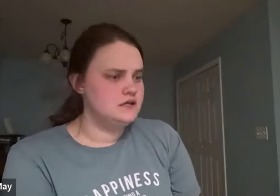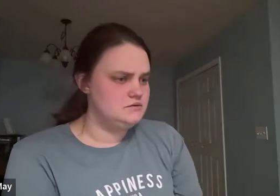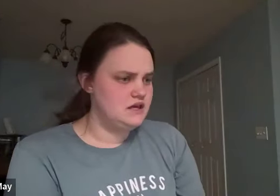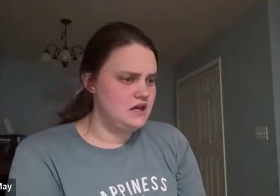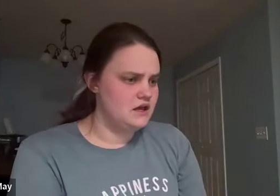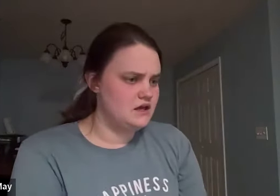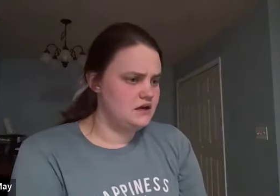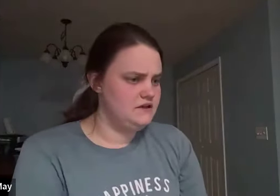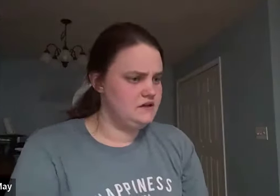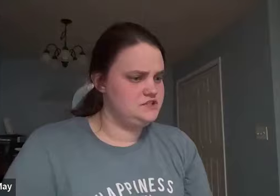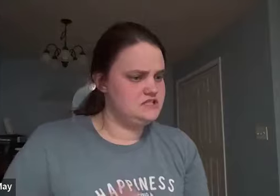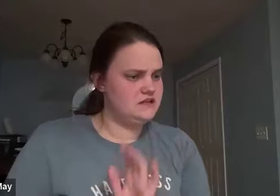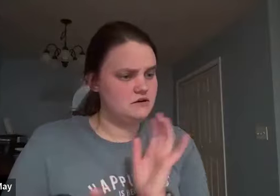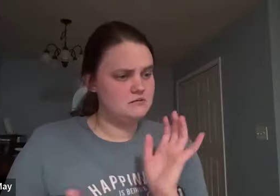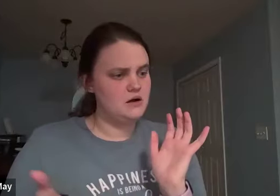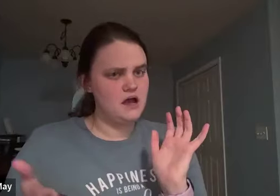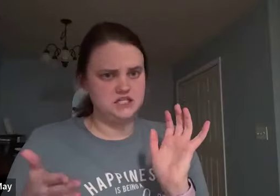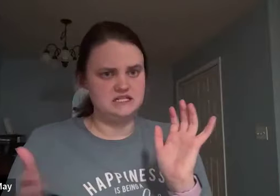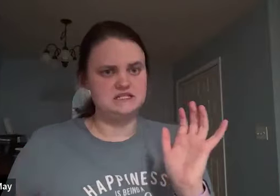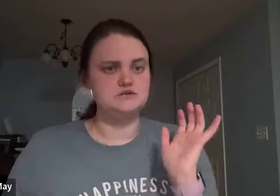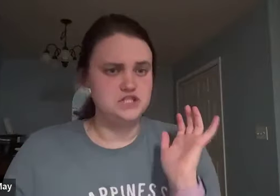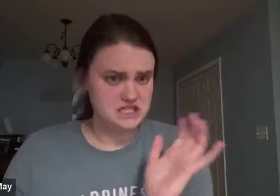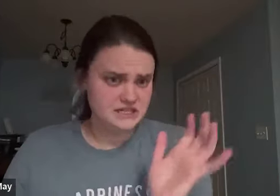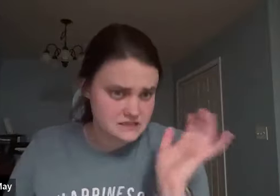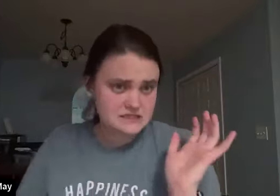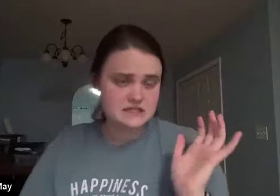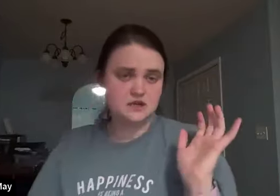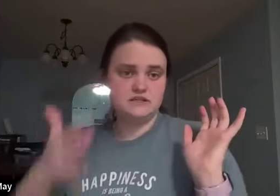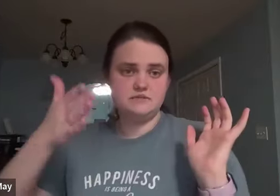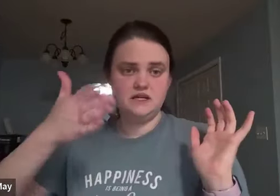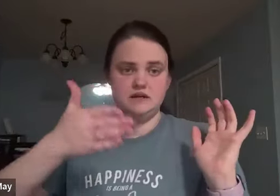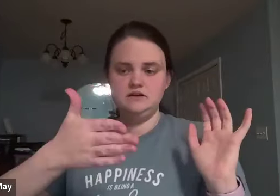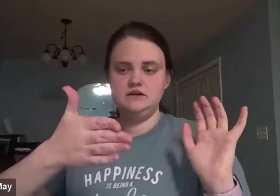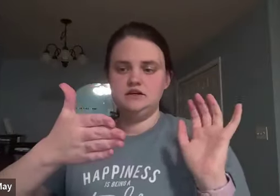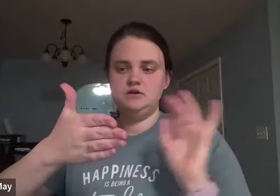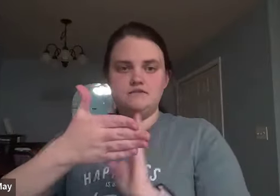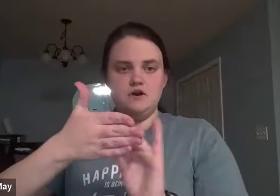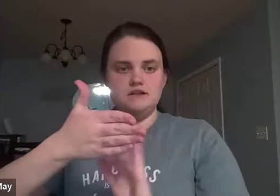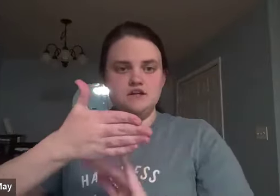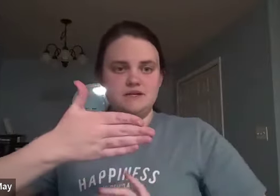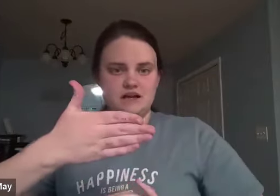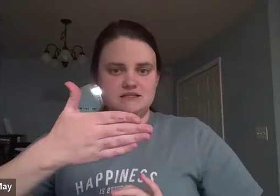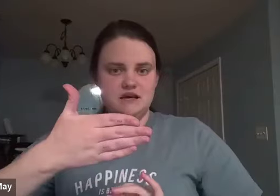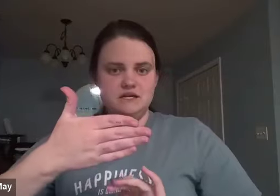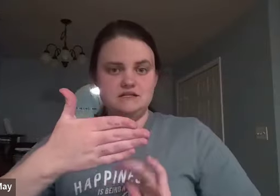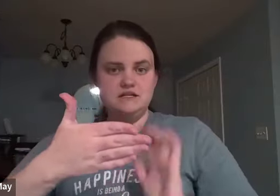you can, I think I have cheese later on, but I'll add cheese. So cheese is going to be, you have your non-dominant kind of sideways.